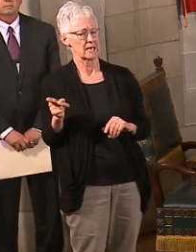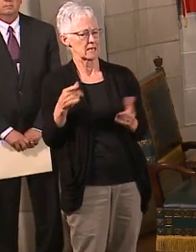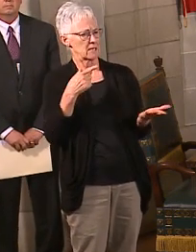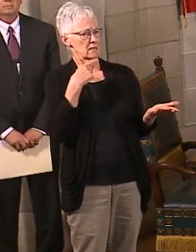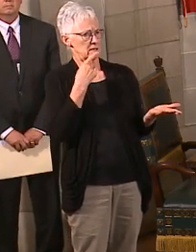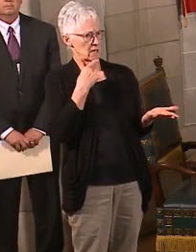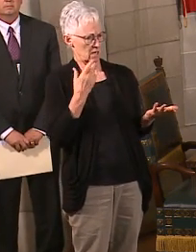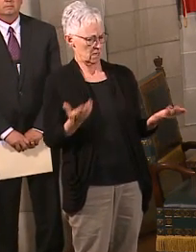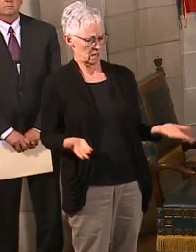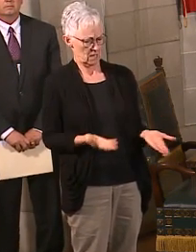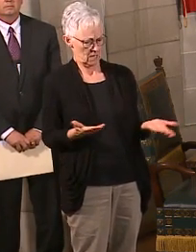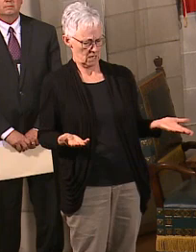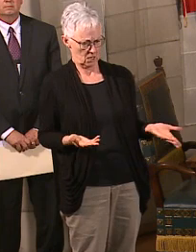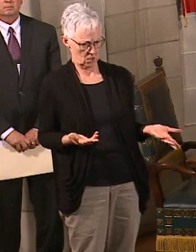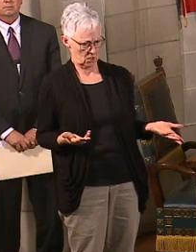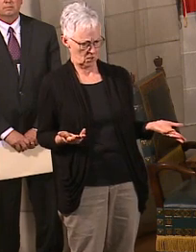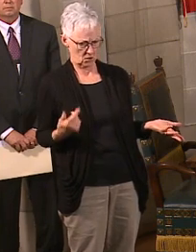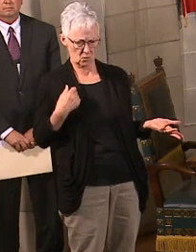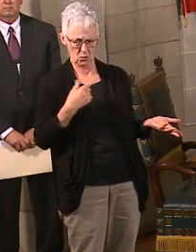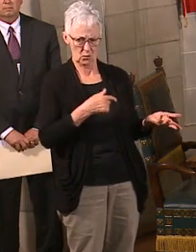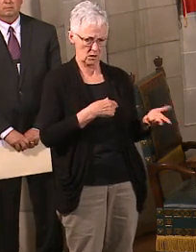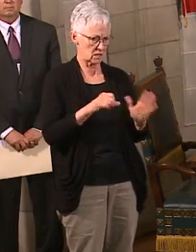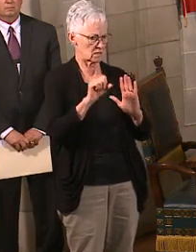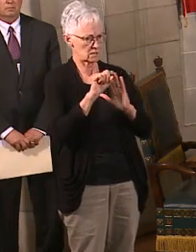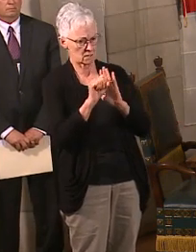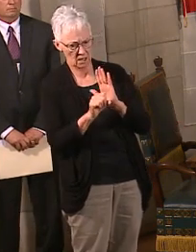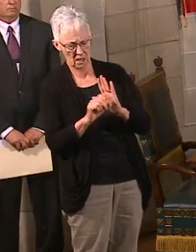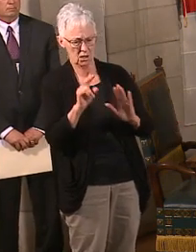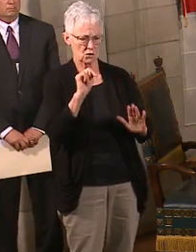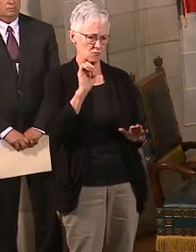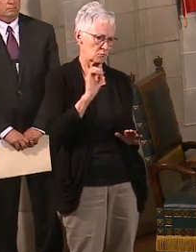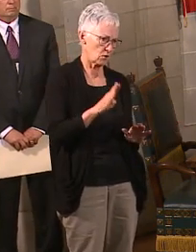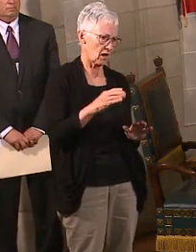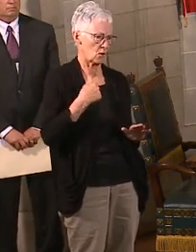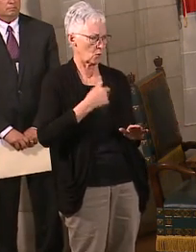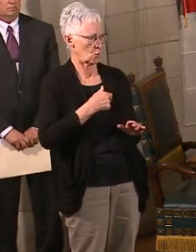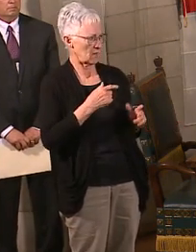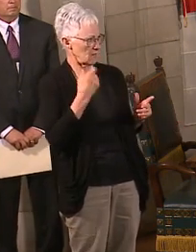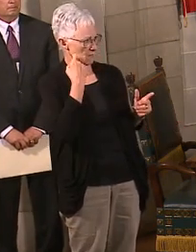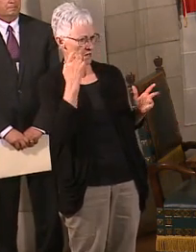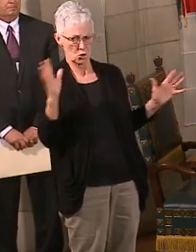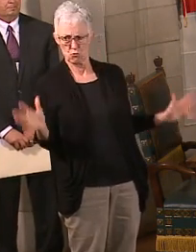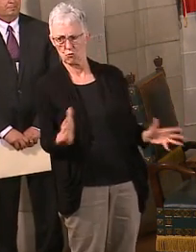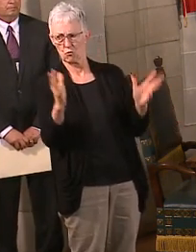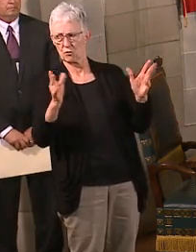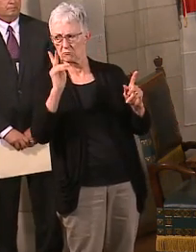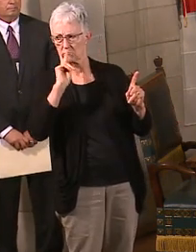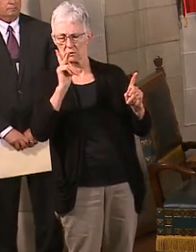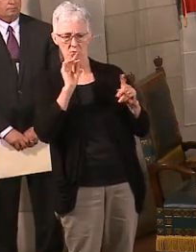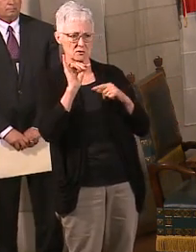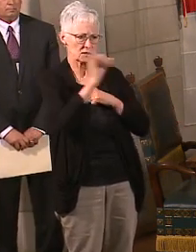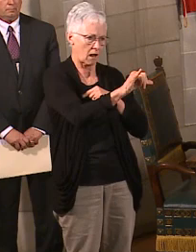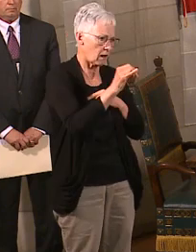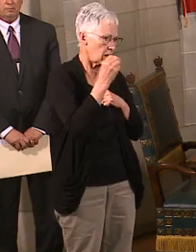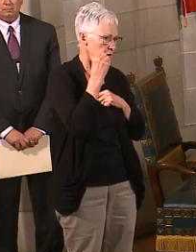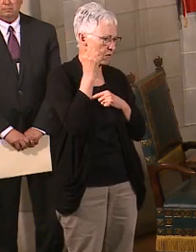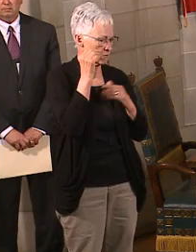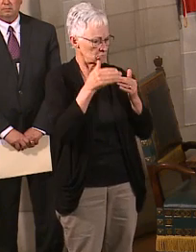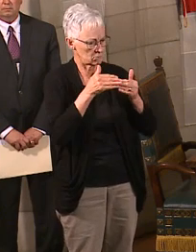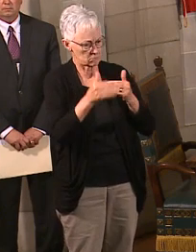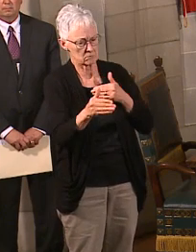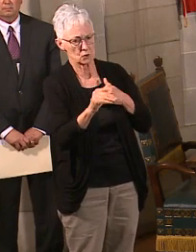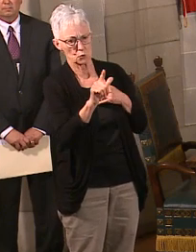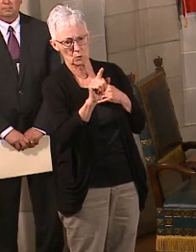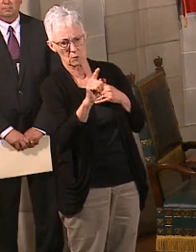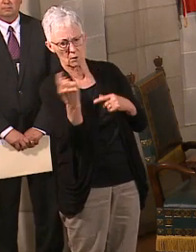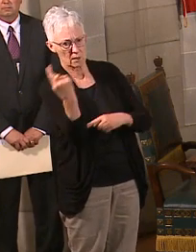state, hey, we're doing this whole 21 days to stay home and stay healthy. We're really putting a focus on this last few